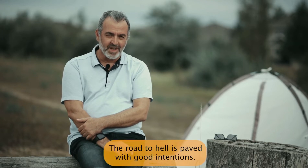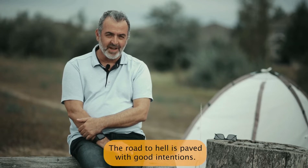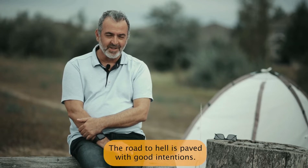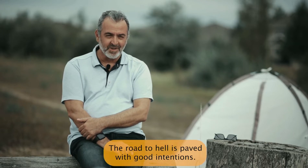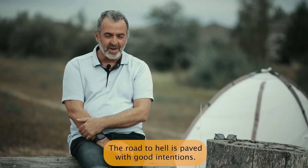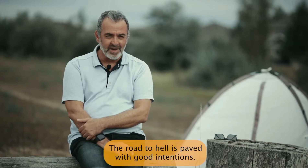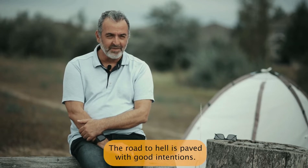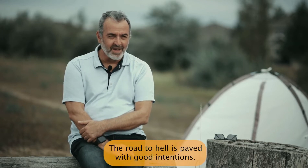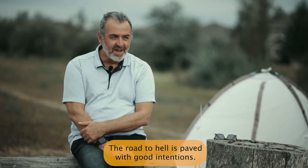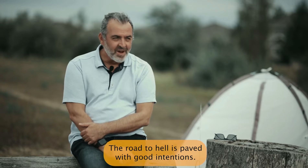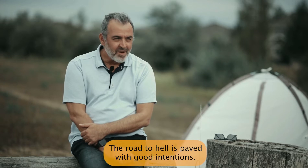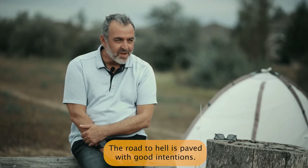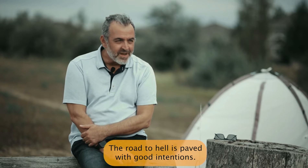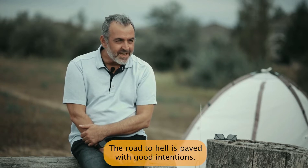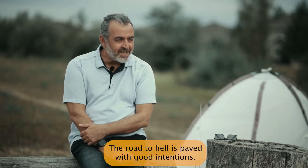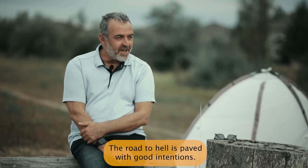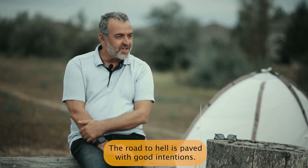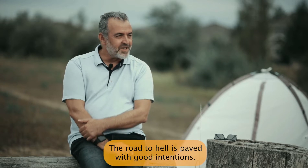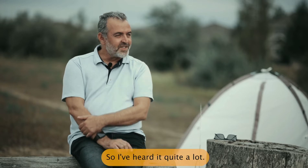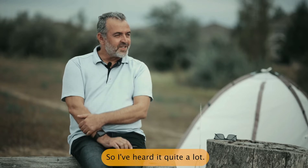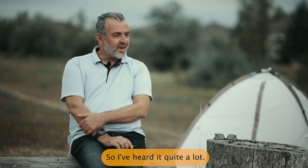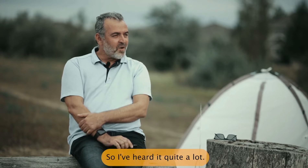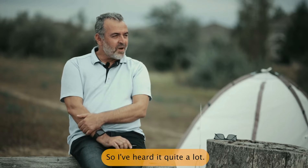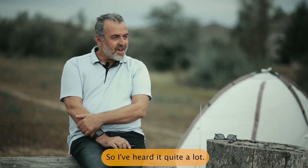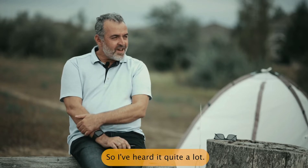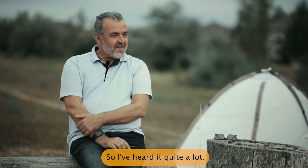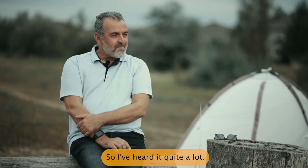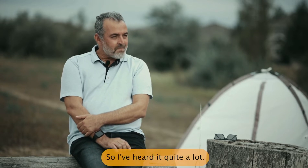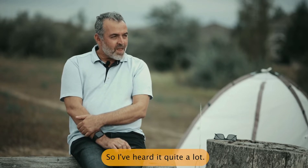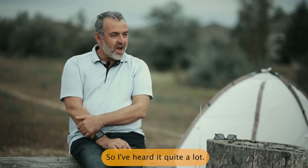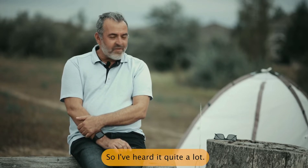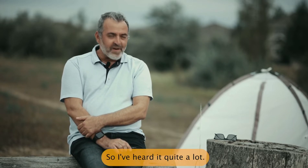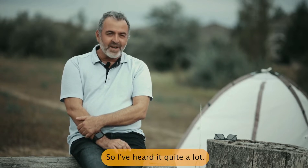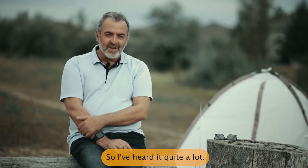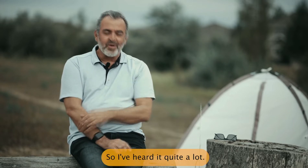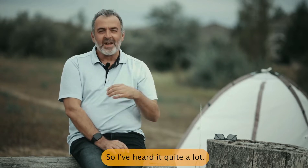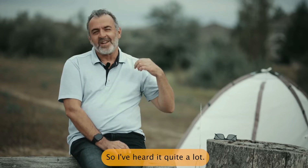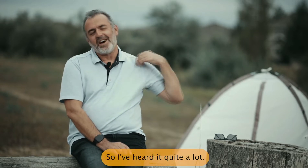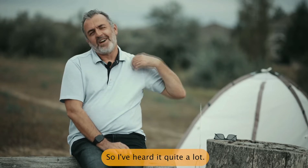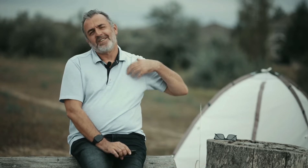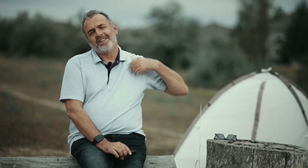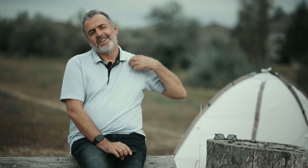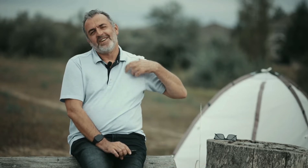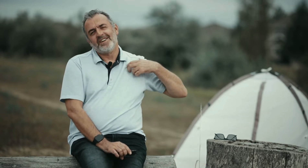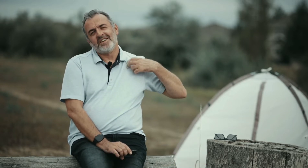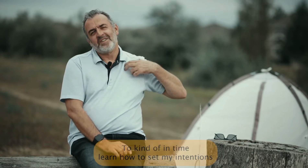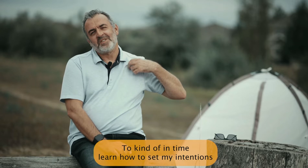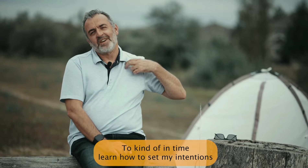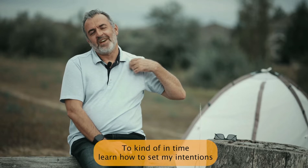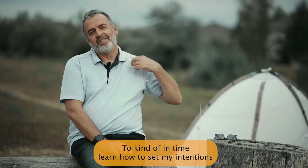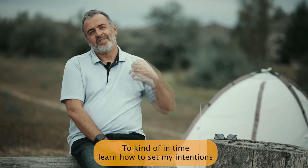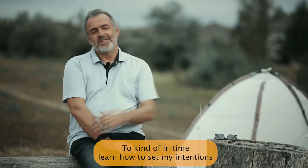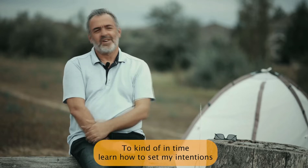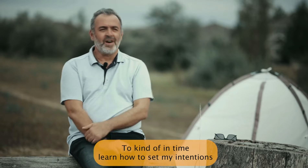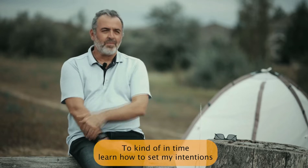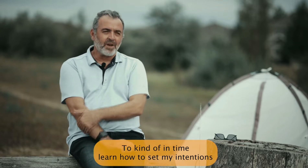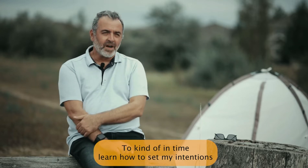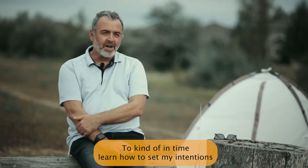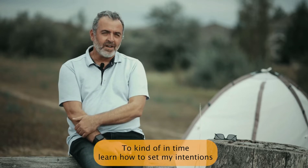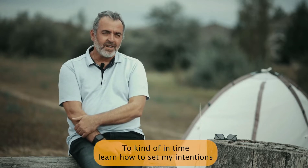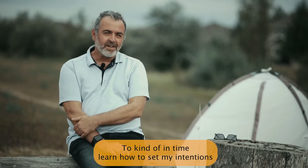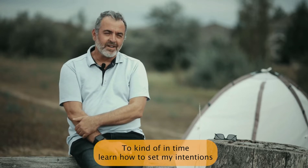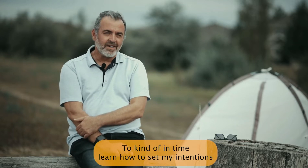road to hell is paved with good intentions. So I've heard it quite a lot to kind of in